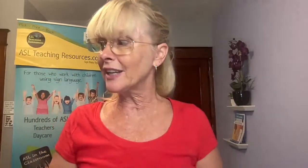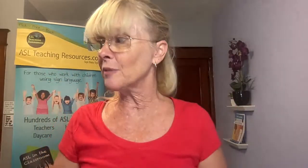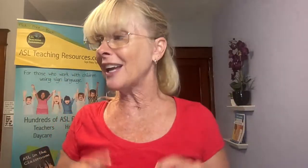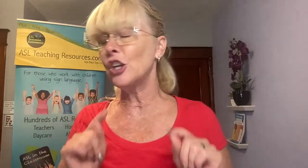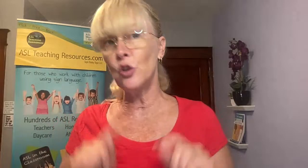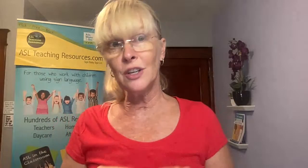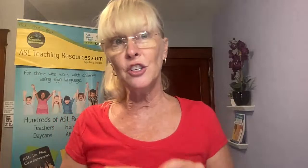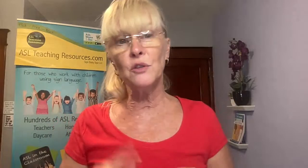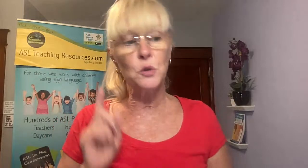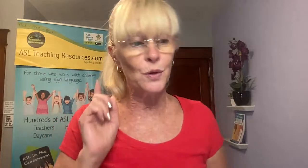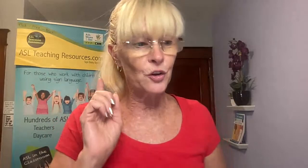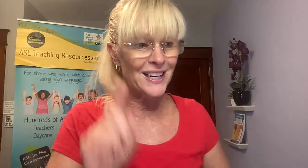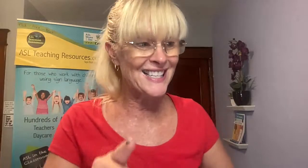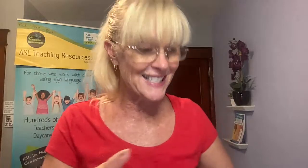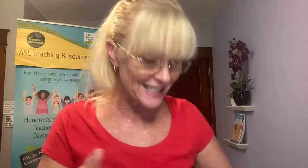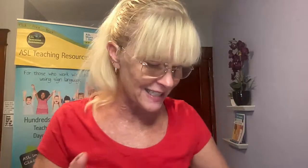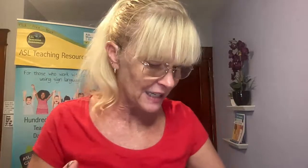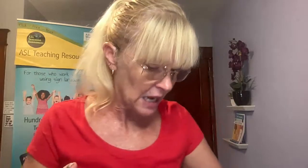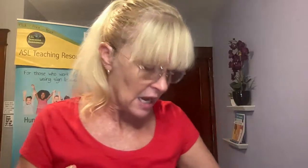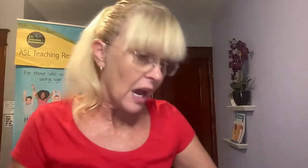that you can use with your existing